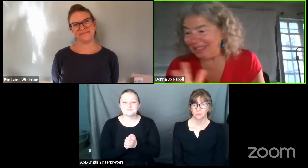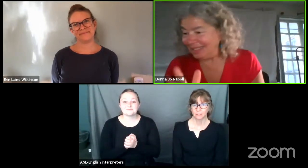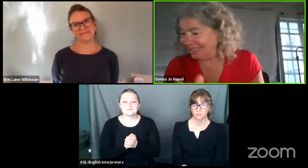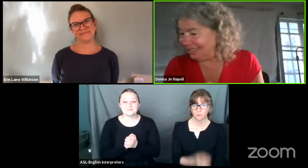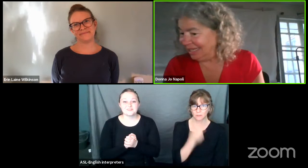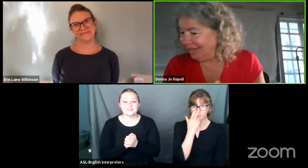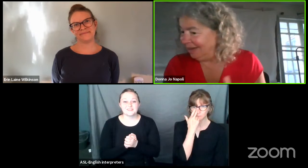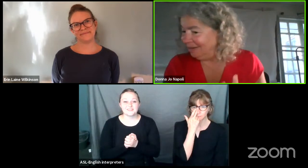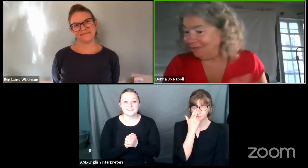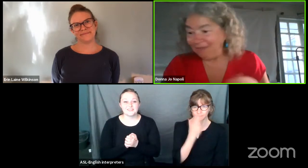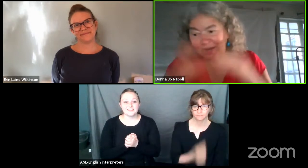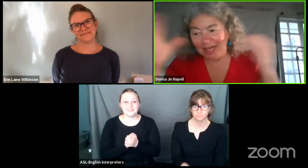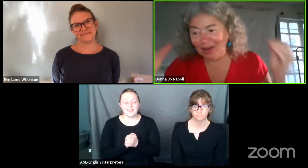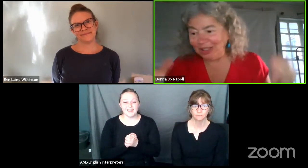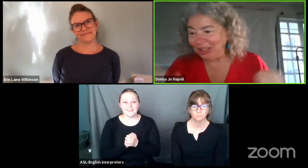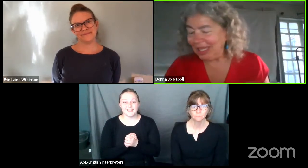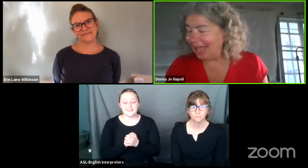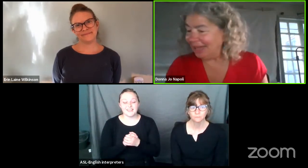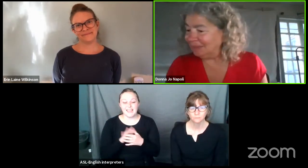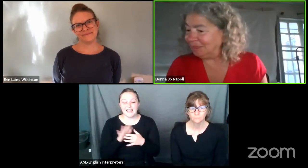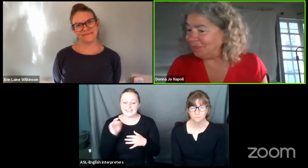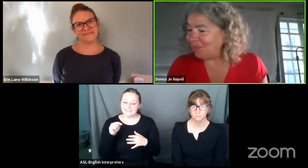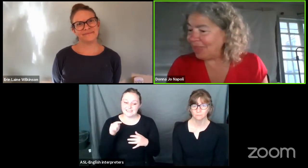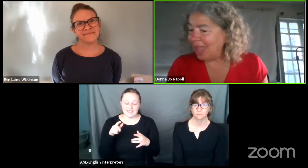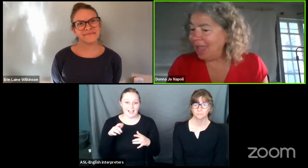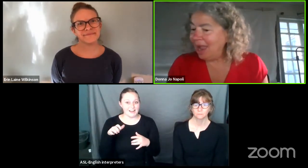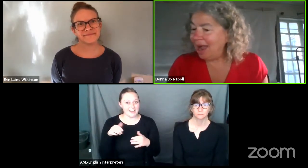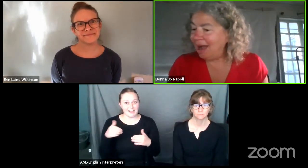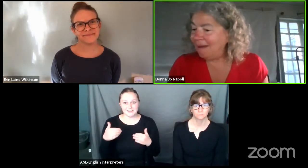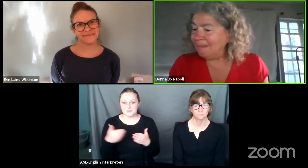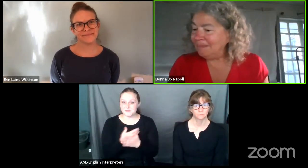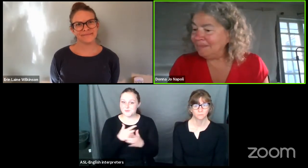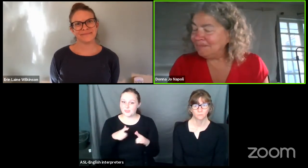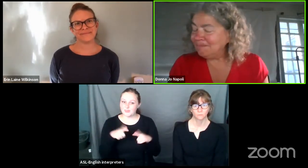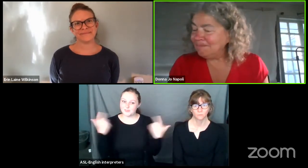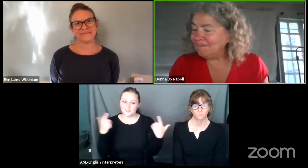This one is very large again.